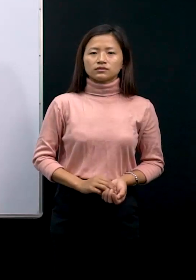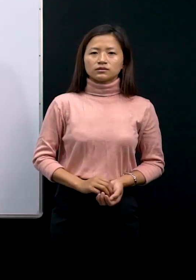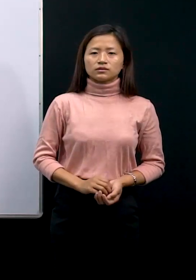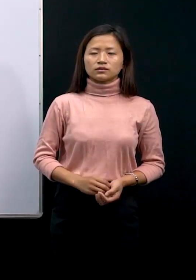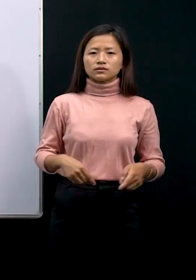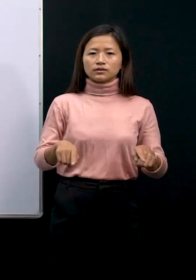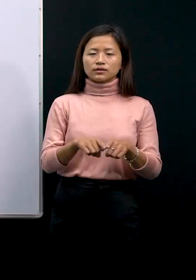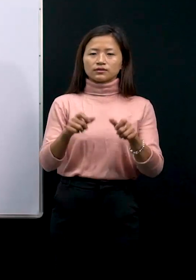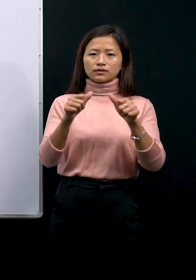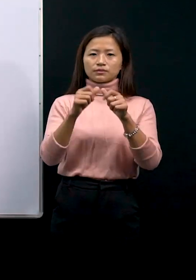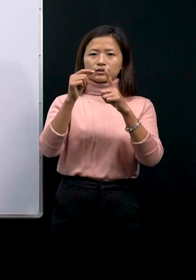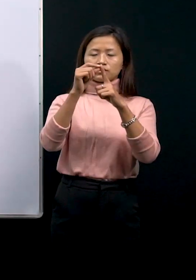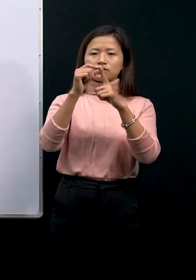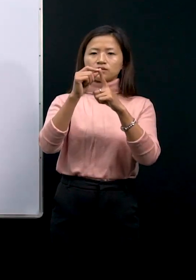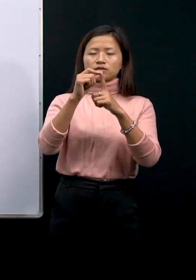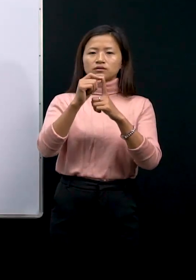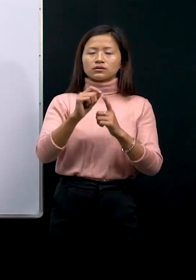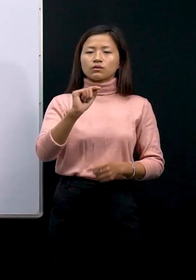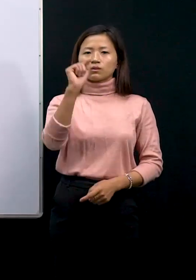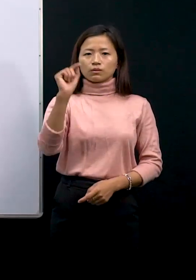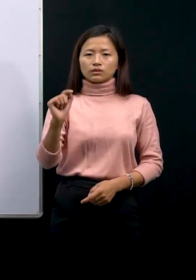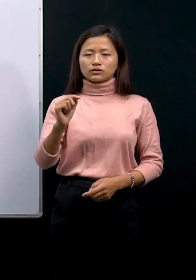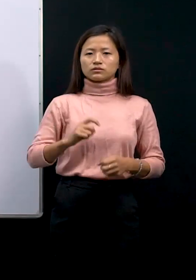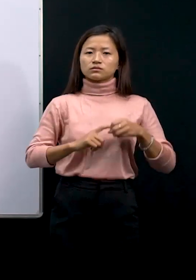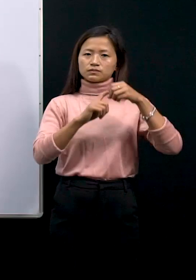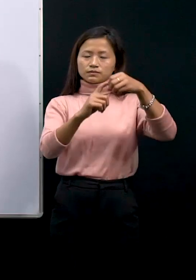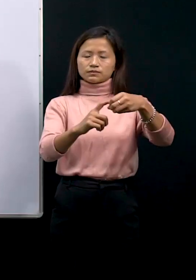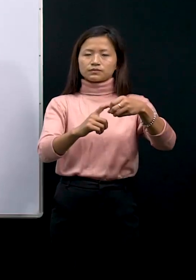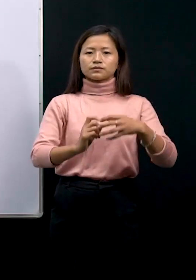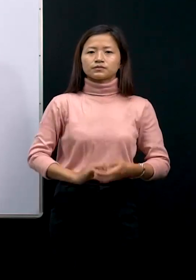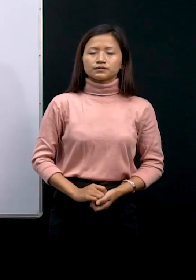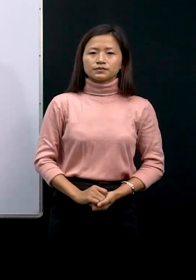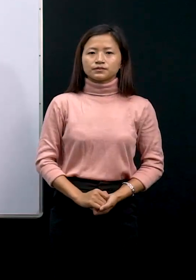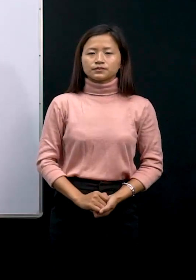And AP question mark. First let us find the AP.